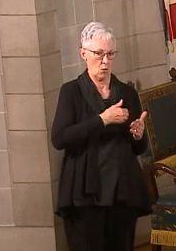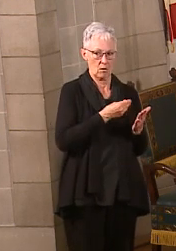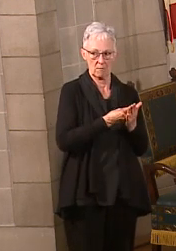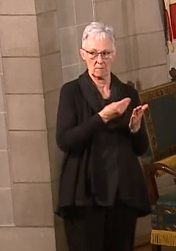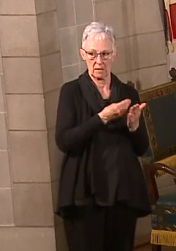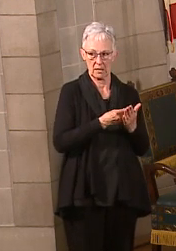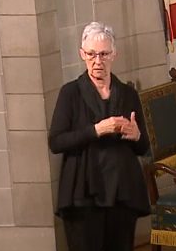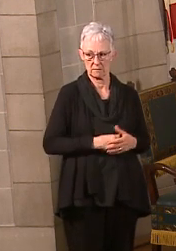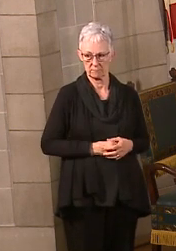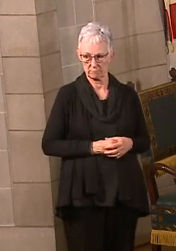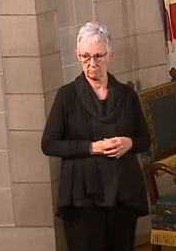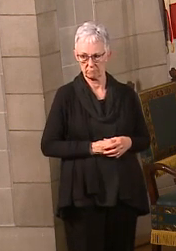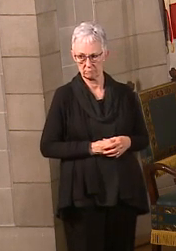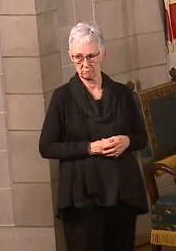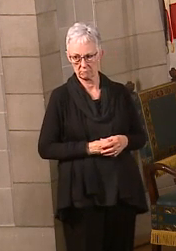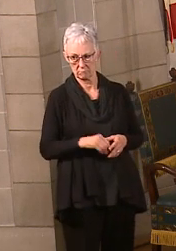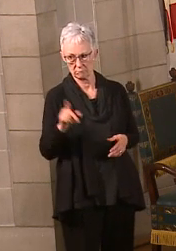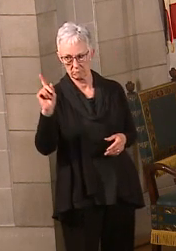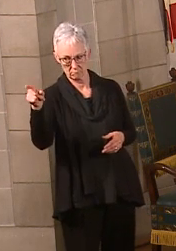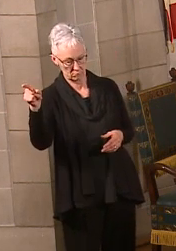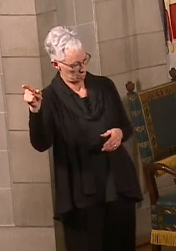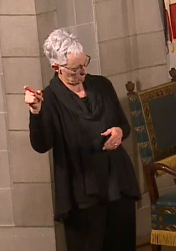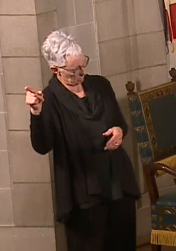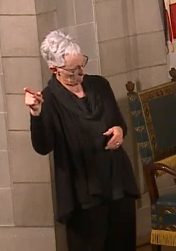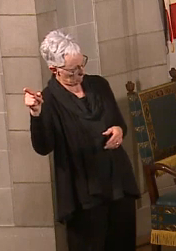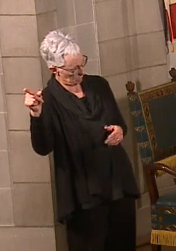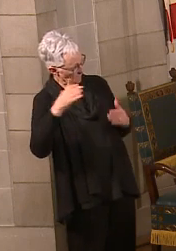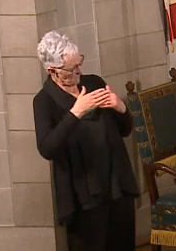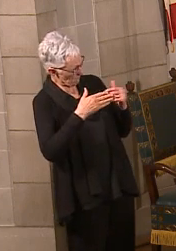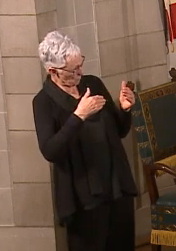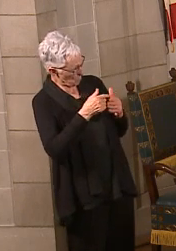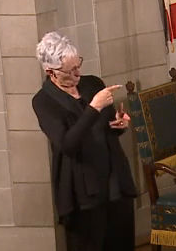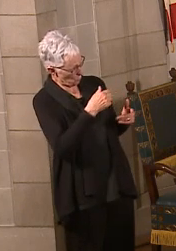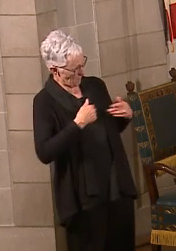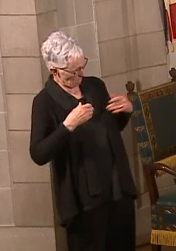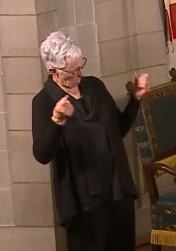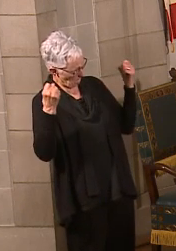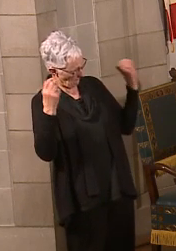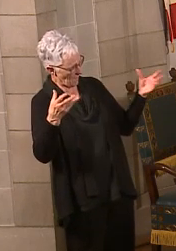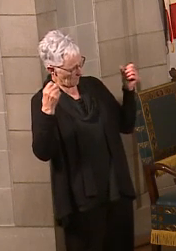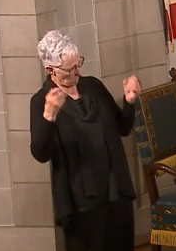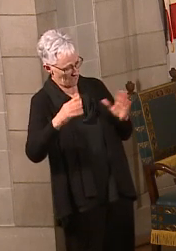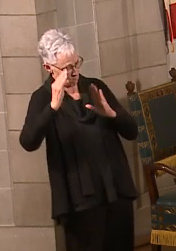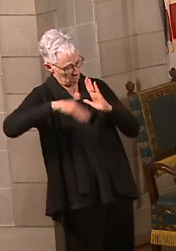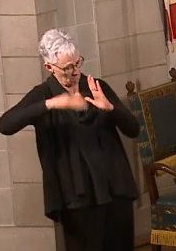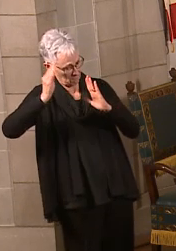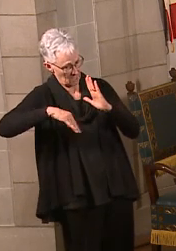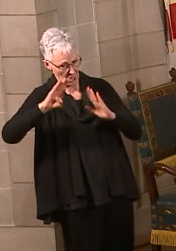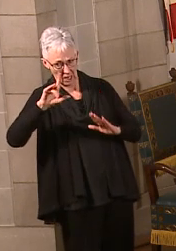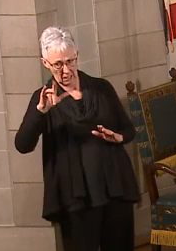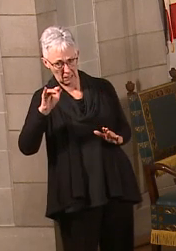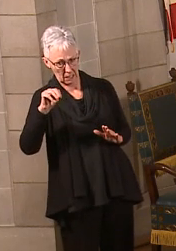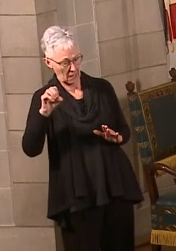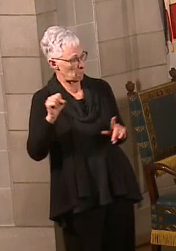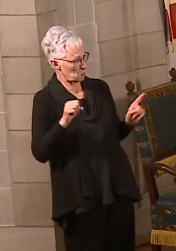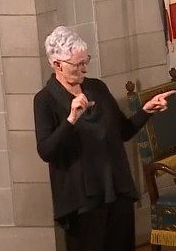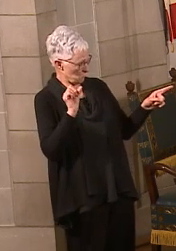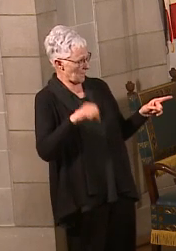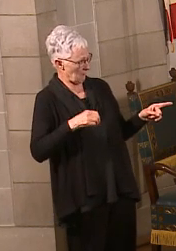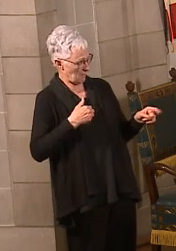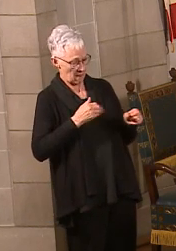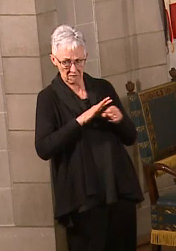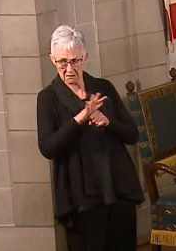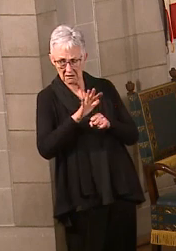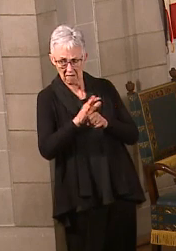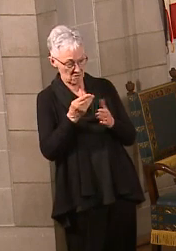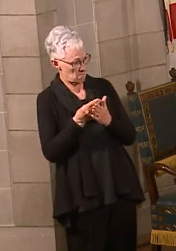So despite all the claims, you say you can make it to the middle of June? Yeah, I don't think there's any problem with us getting to the middle of